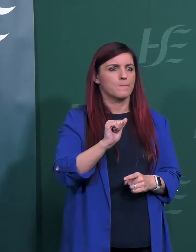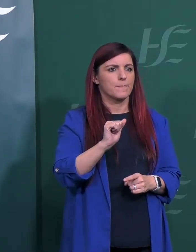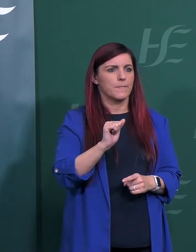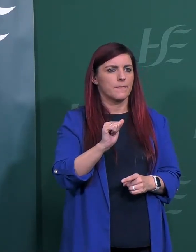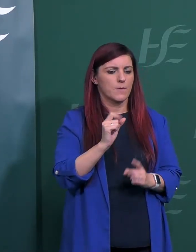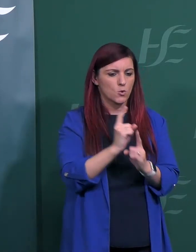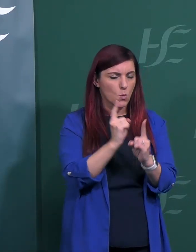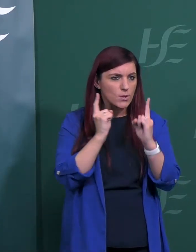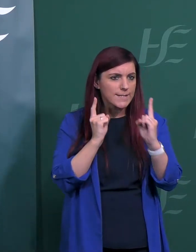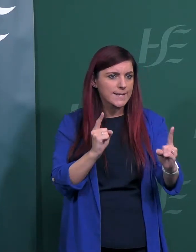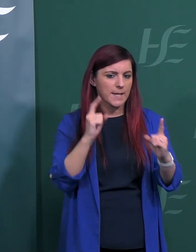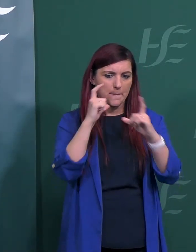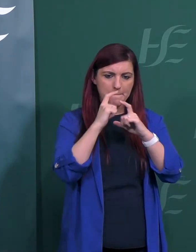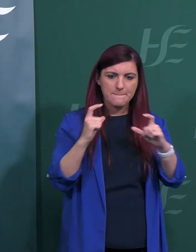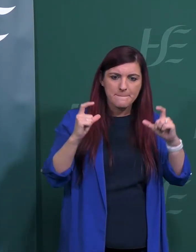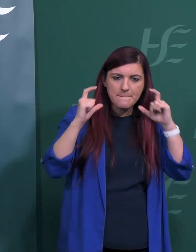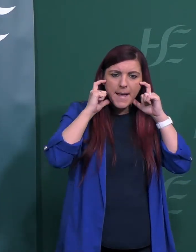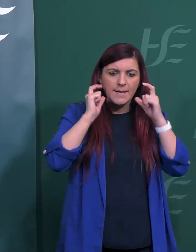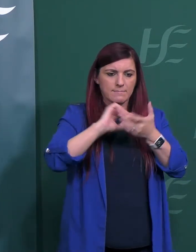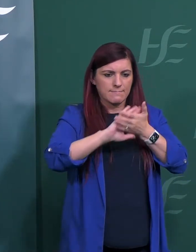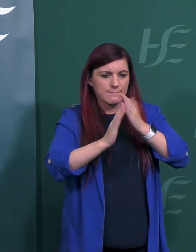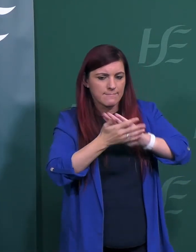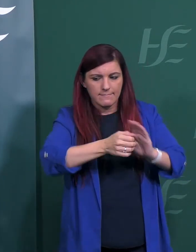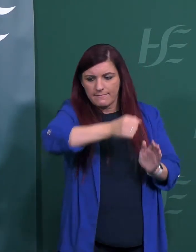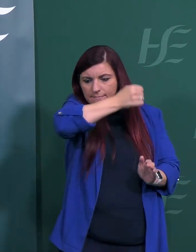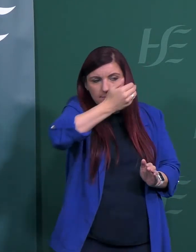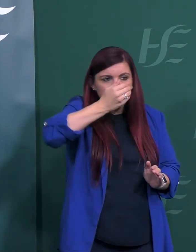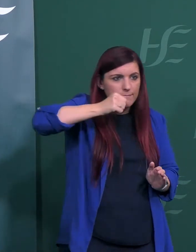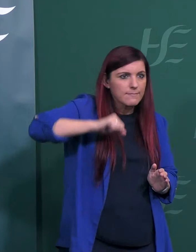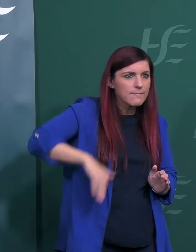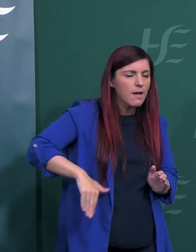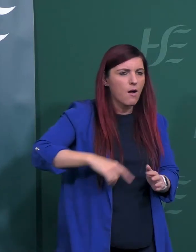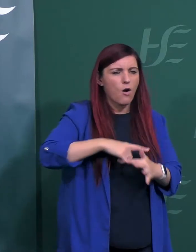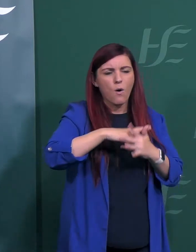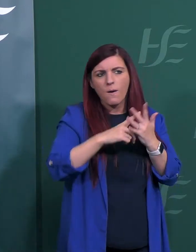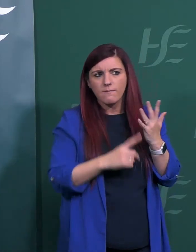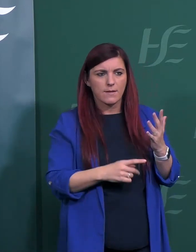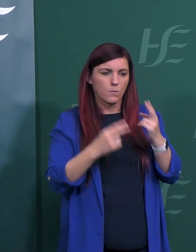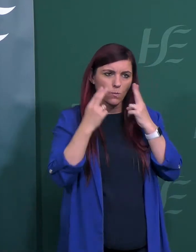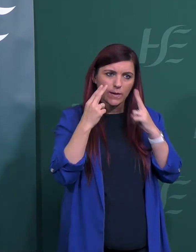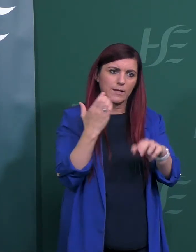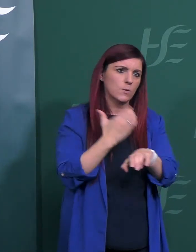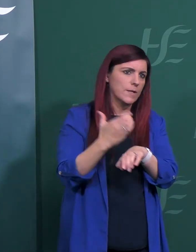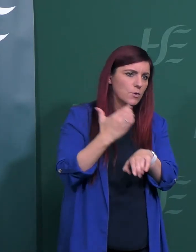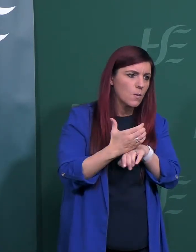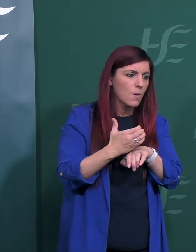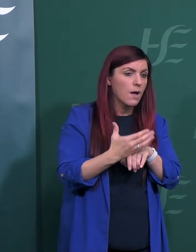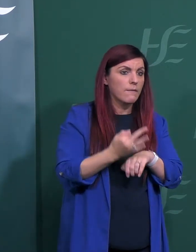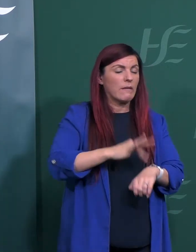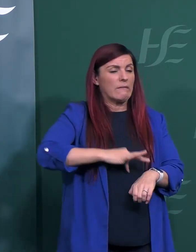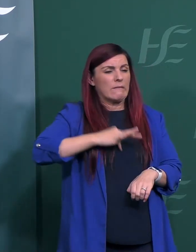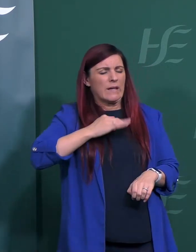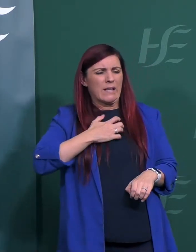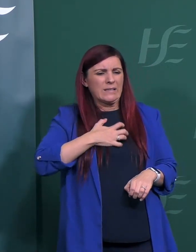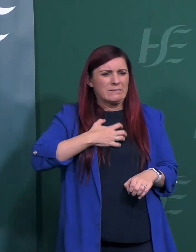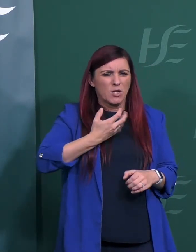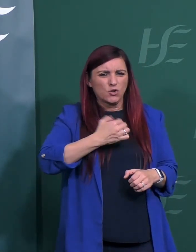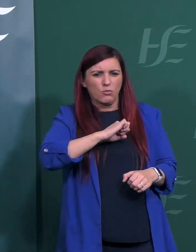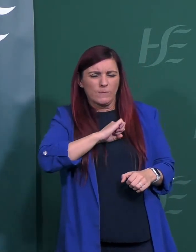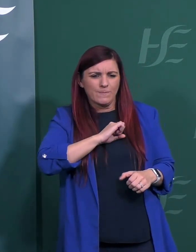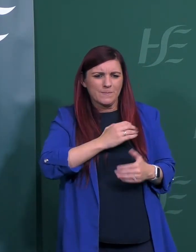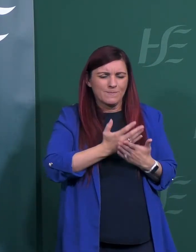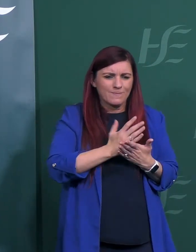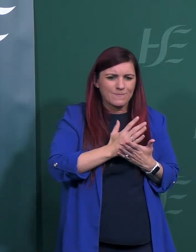social distancing, the mask wearing, the coughing and sneezing adequate, staying at home if you're feeling unwell or